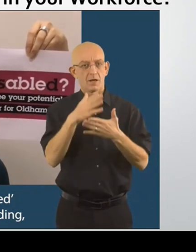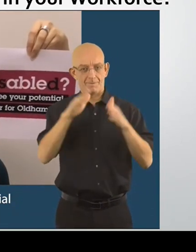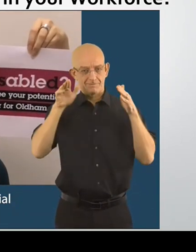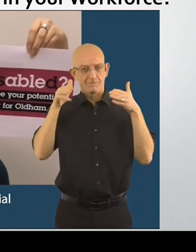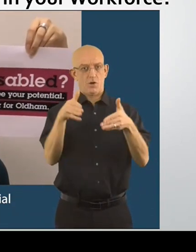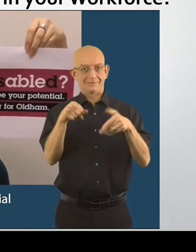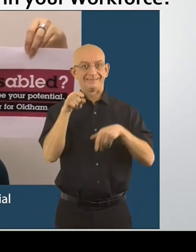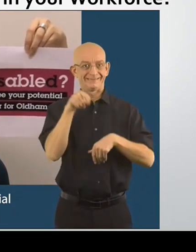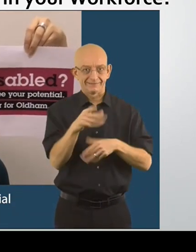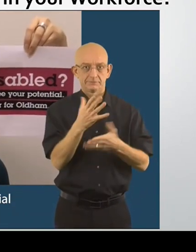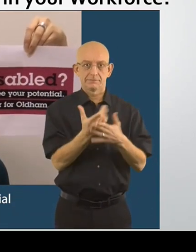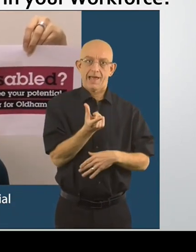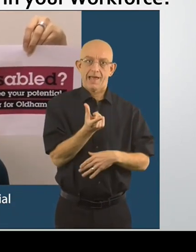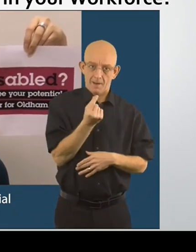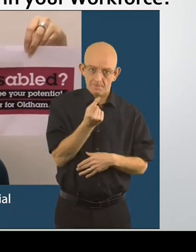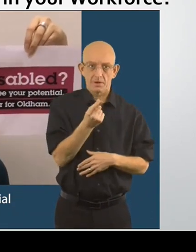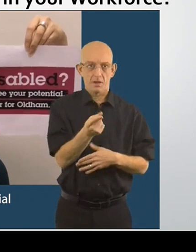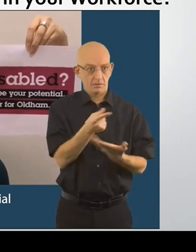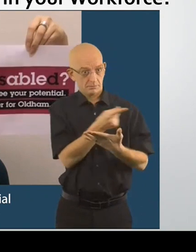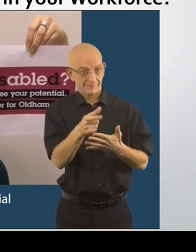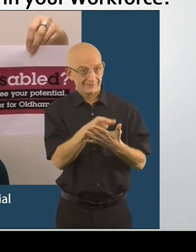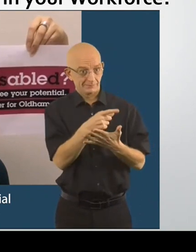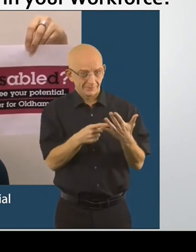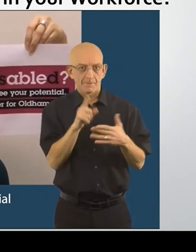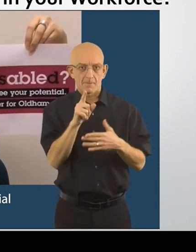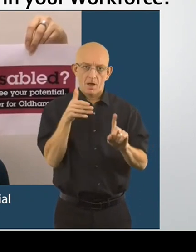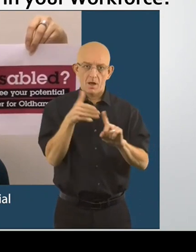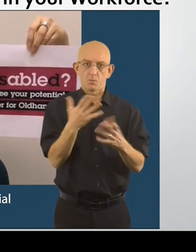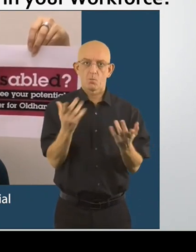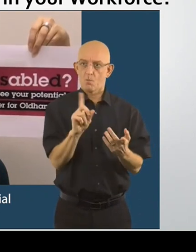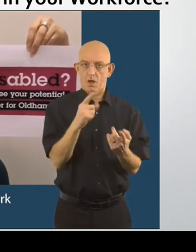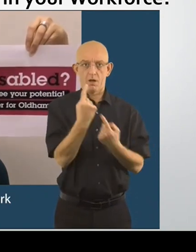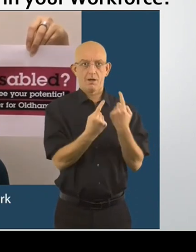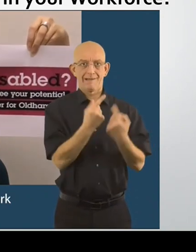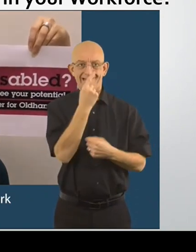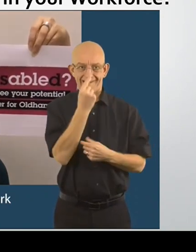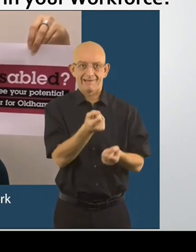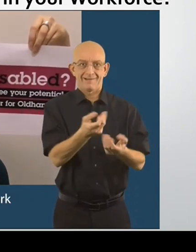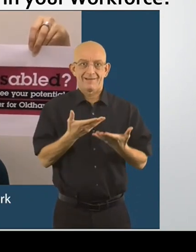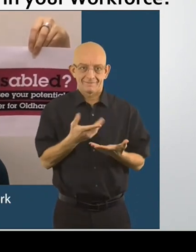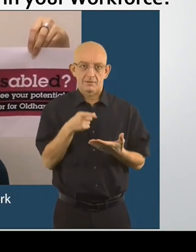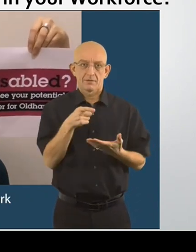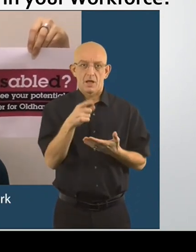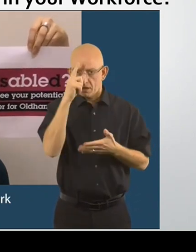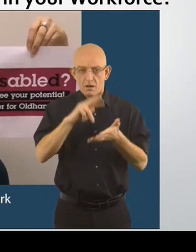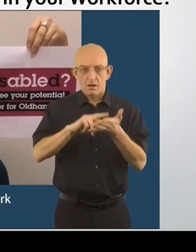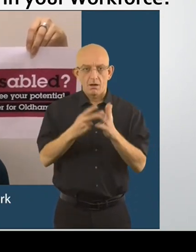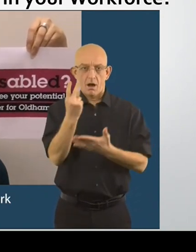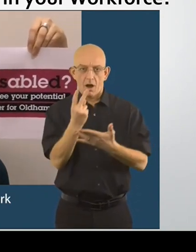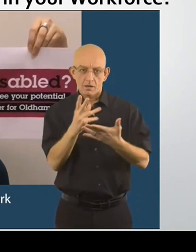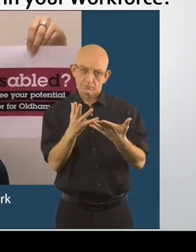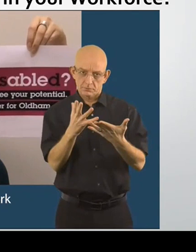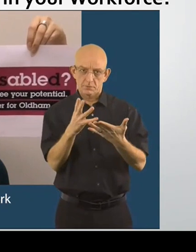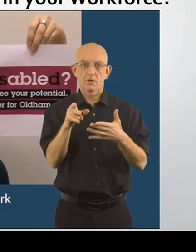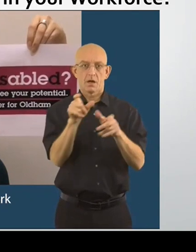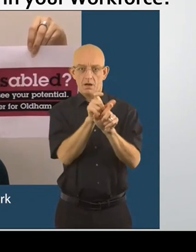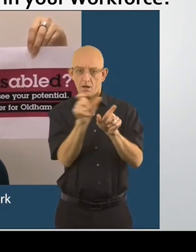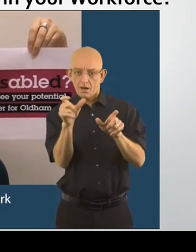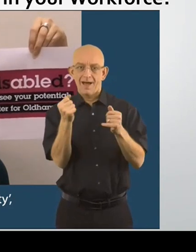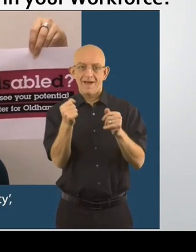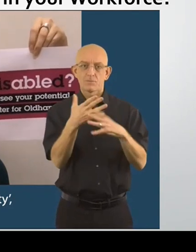the wording, just to say that we saw the potential in people who live with a disability. We also had a second set of artwork, which